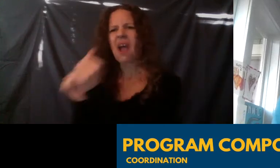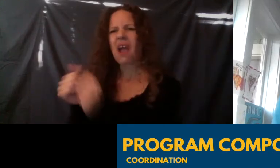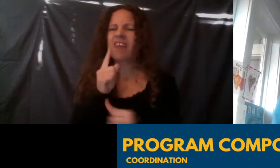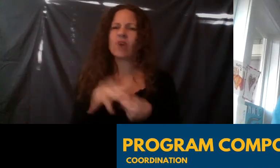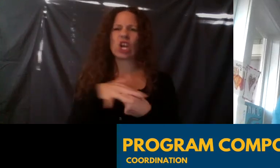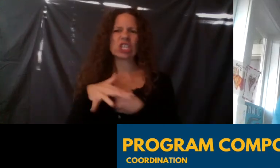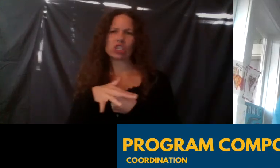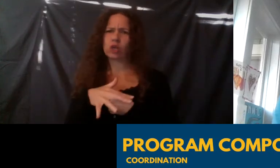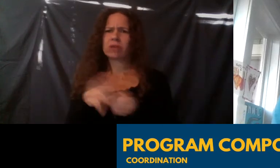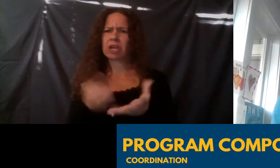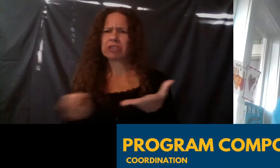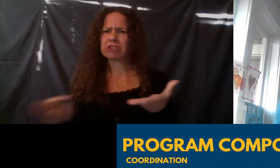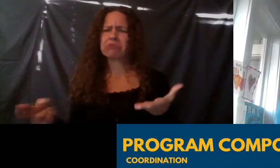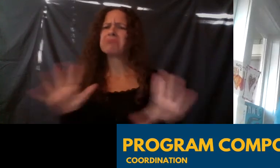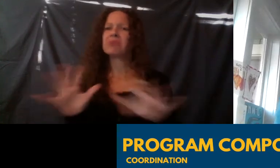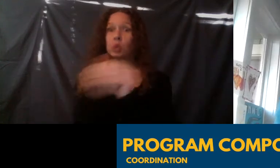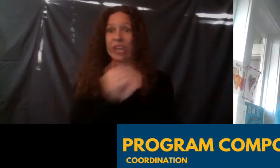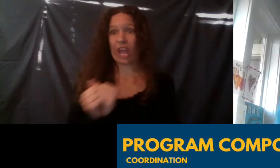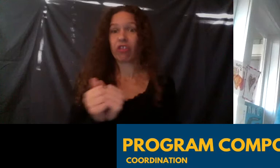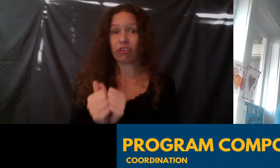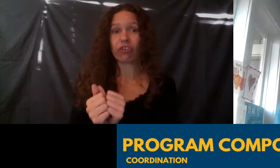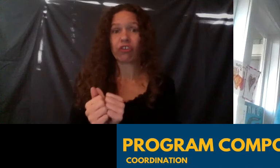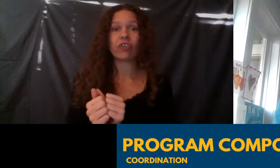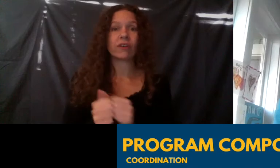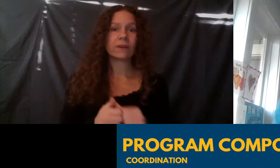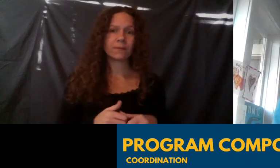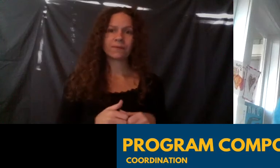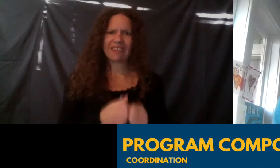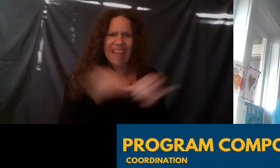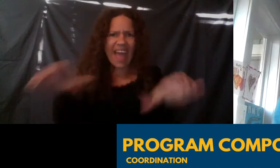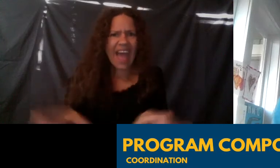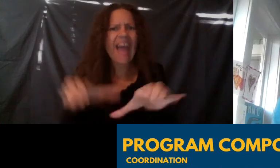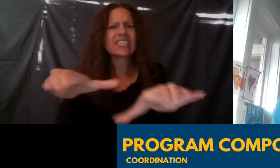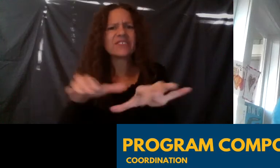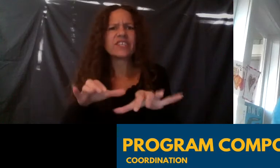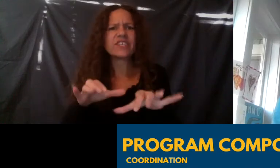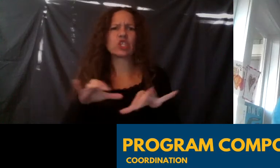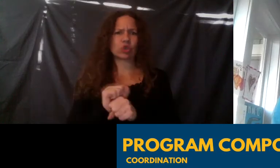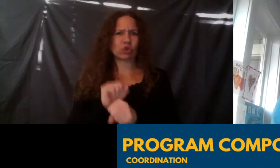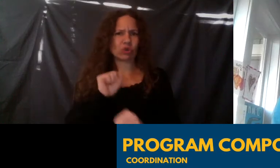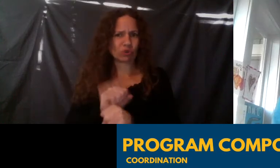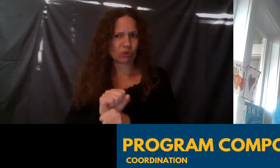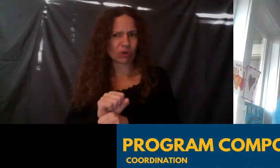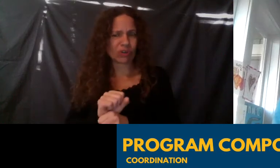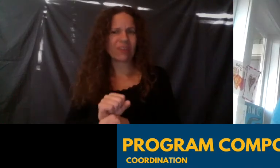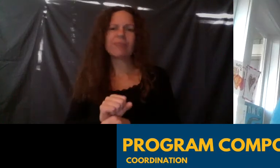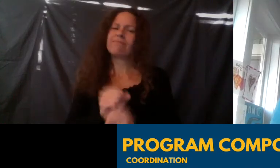resources. The relationships built with non-Democratic Party activist groups will hopefully provide ongoing opportunities for the party to